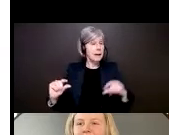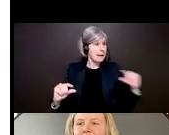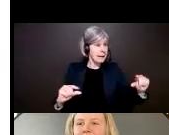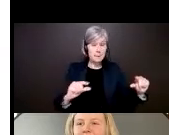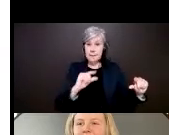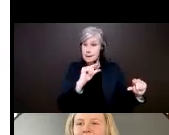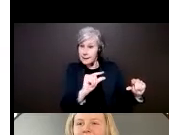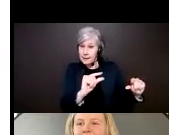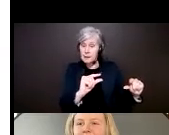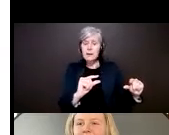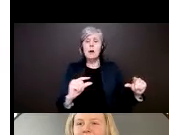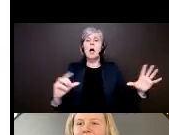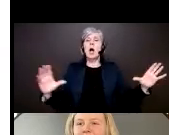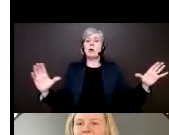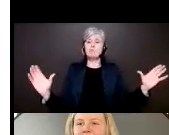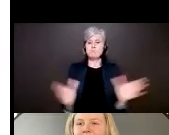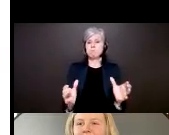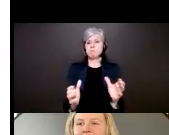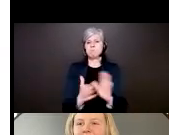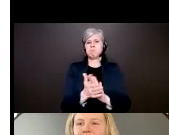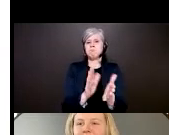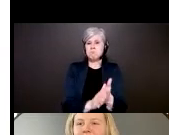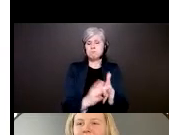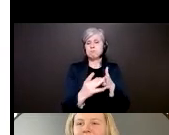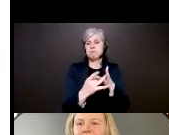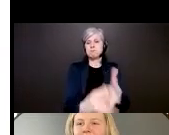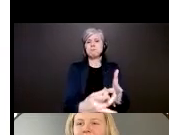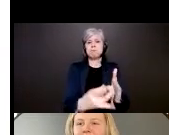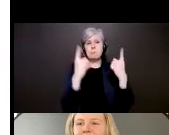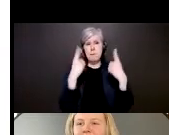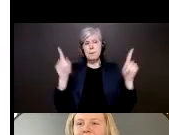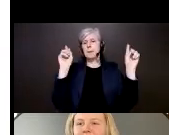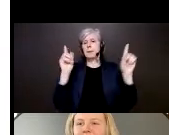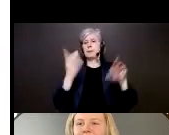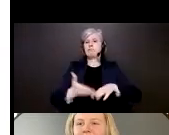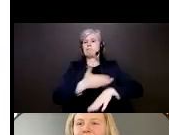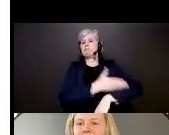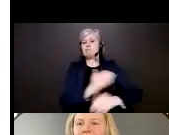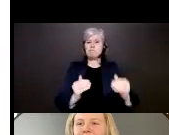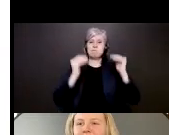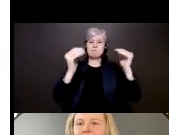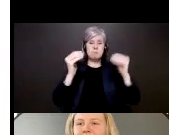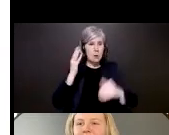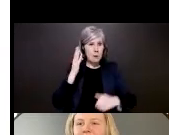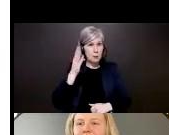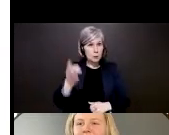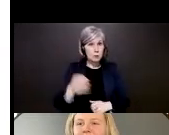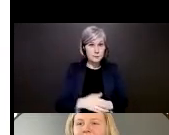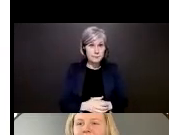under, a better future. This is where we started when we were developing the project.